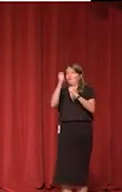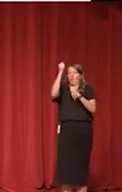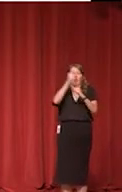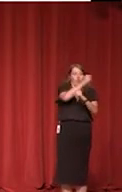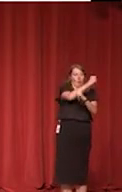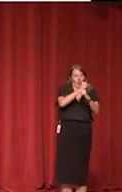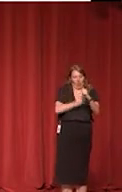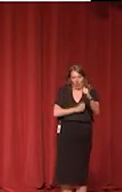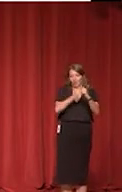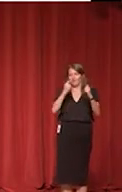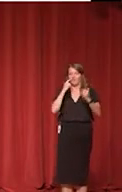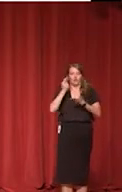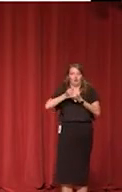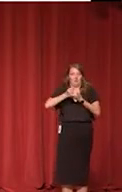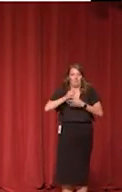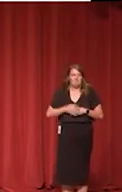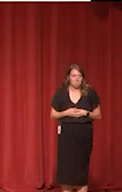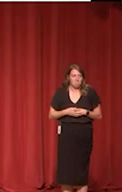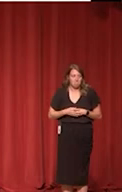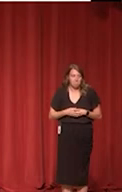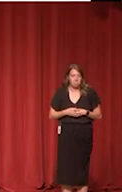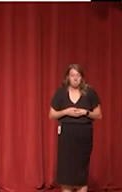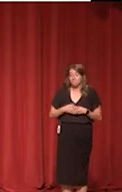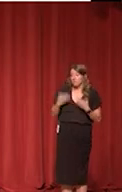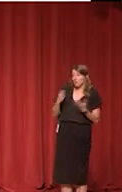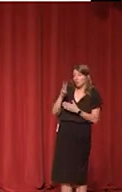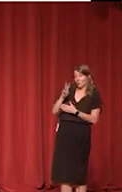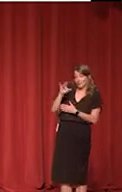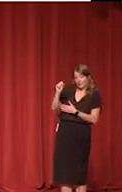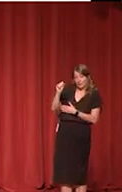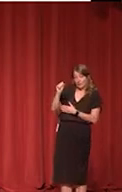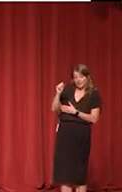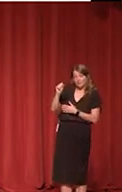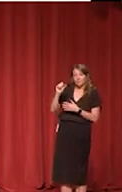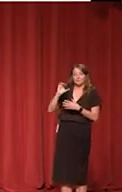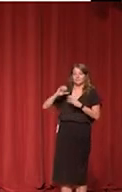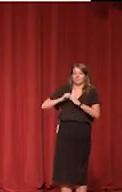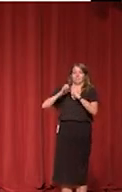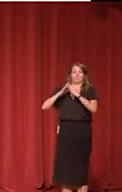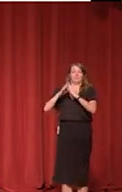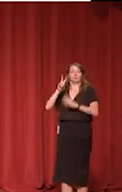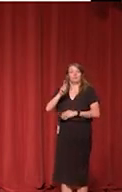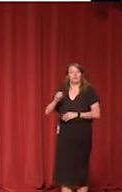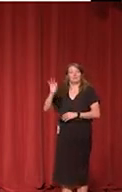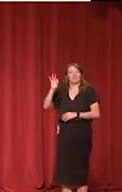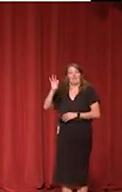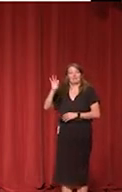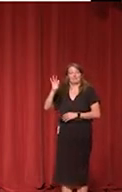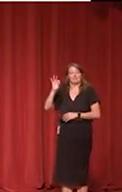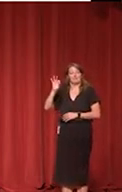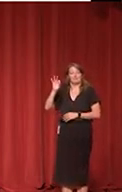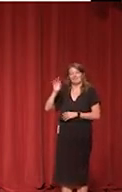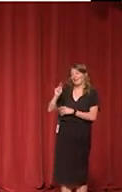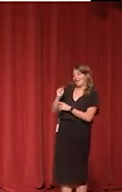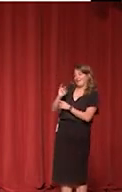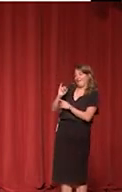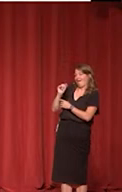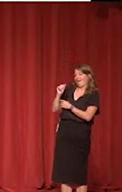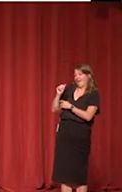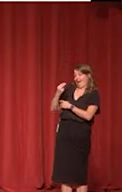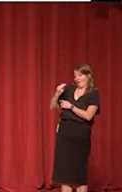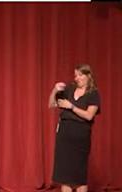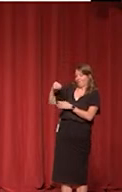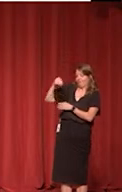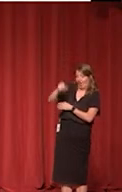has Alzheimer's. The Wisconsin ADRC was funded in 2009 by NIH, so we are very fortunate. We